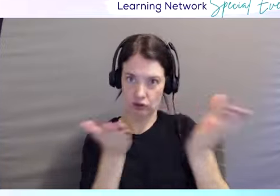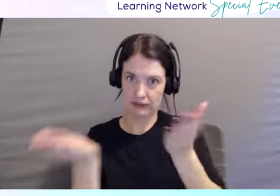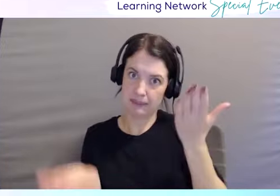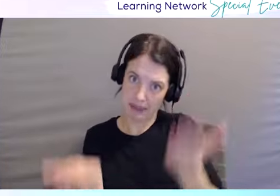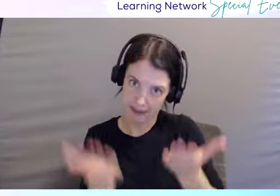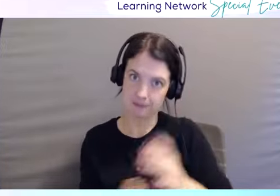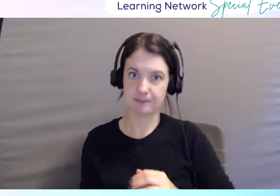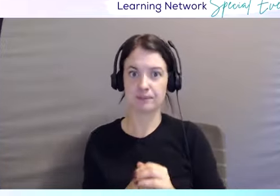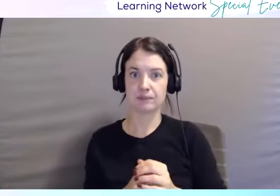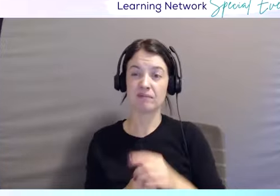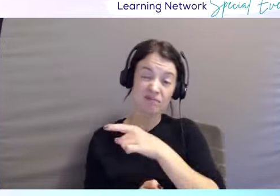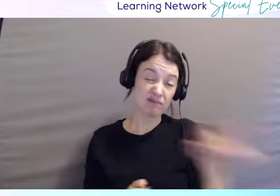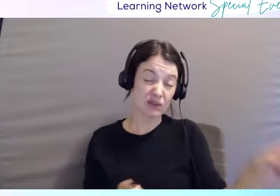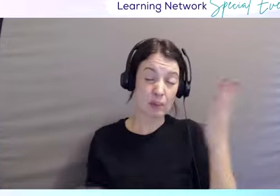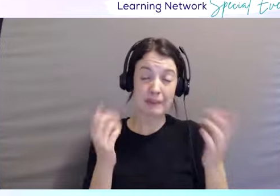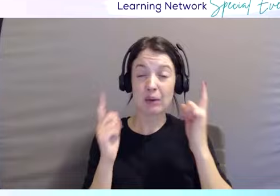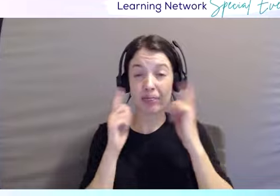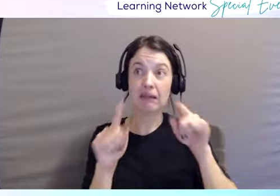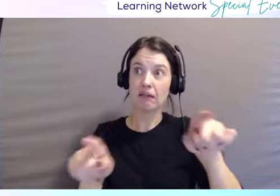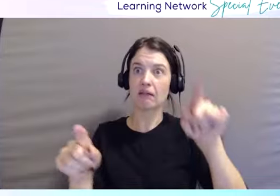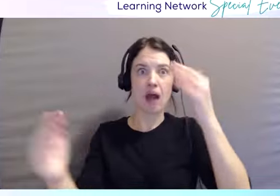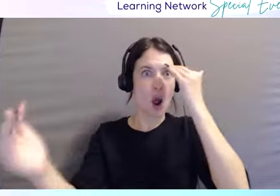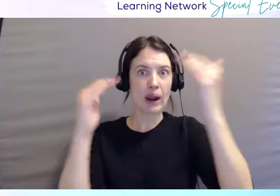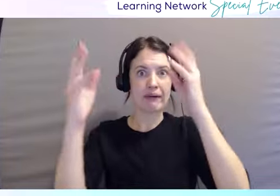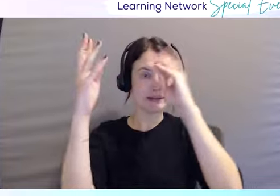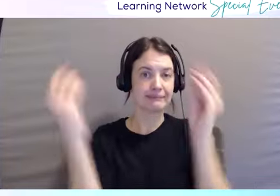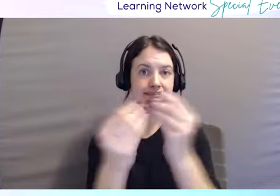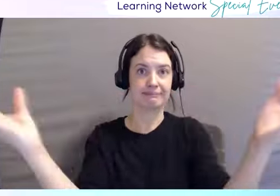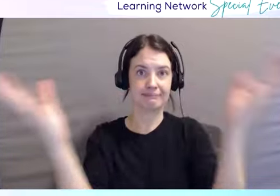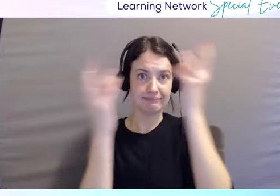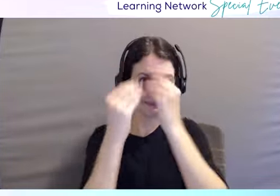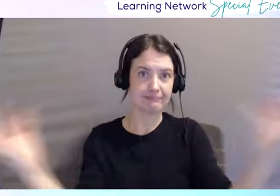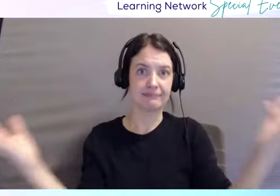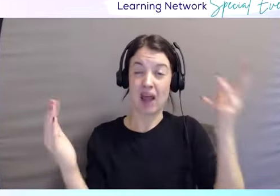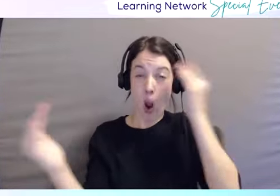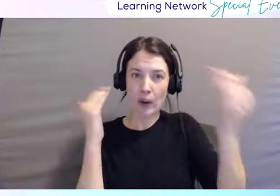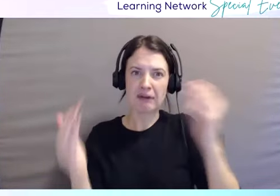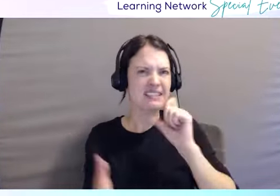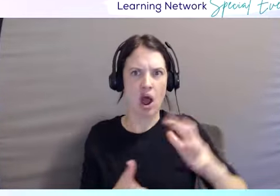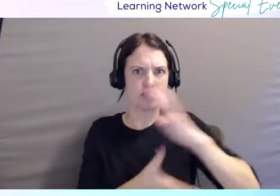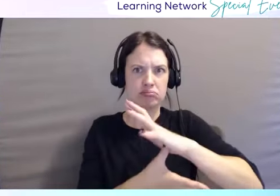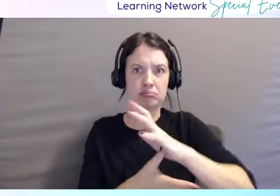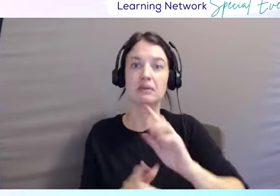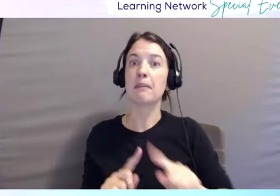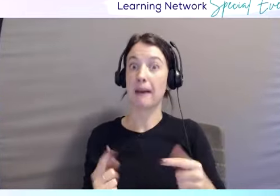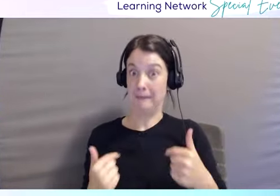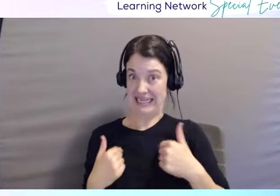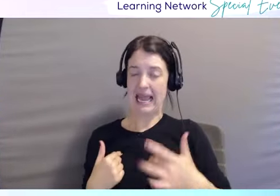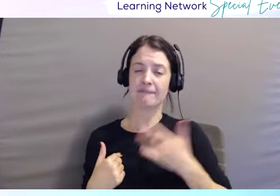industry exploitation is not necessarily first on your list, but it is first on mine. These are books